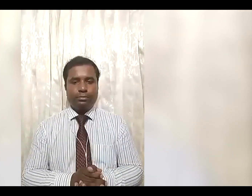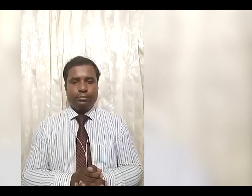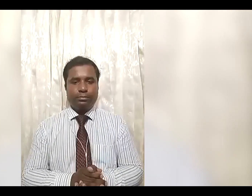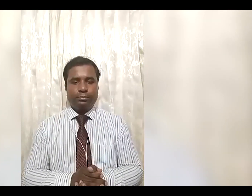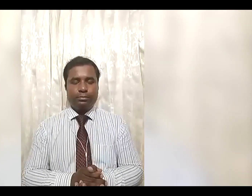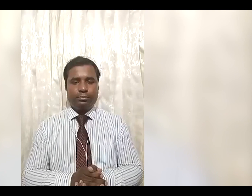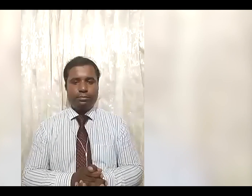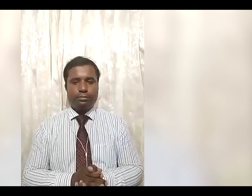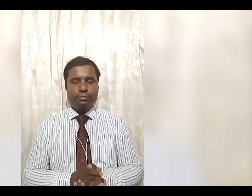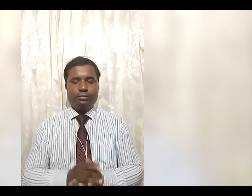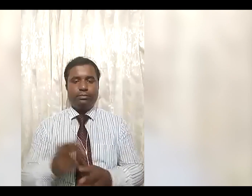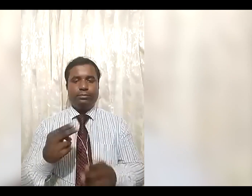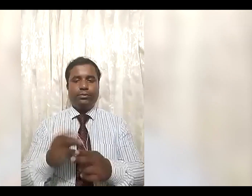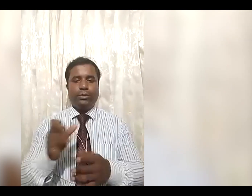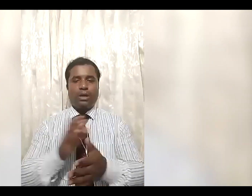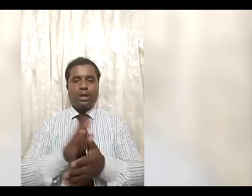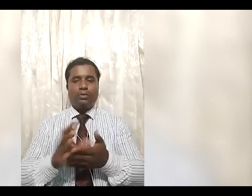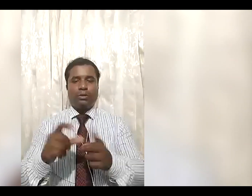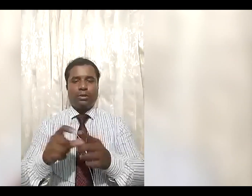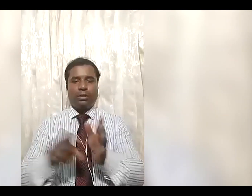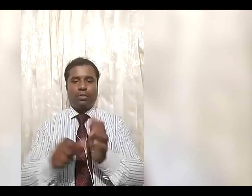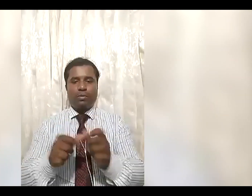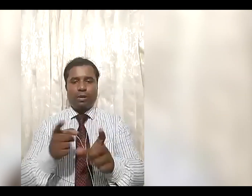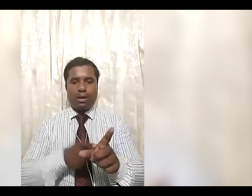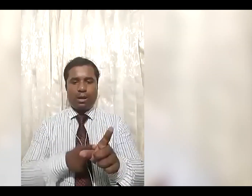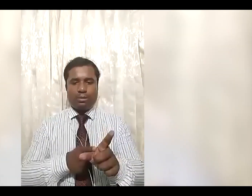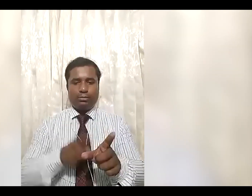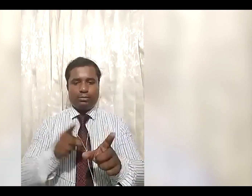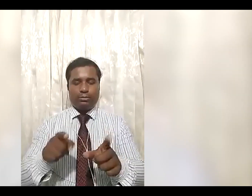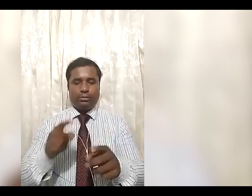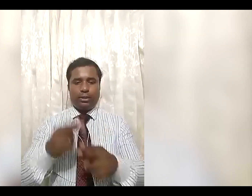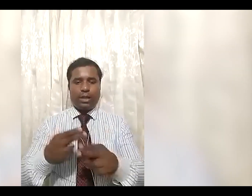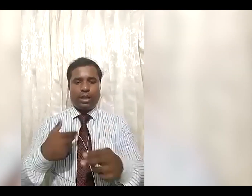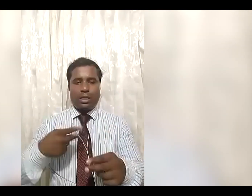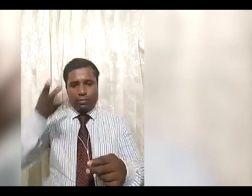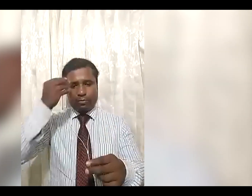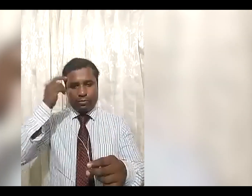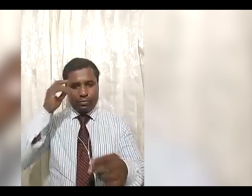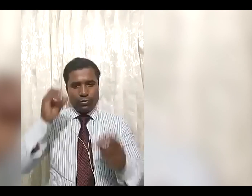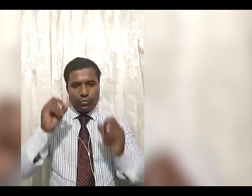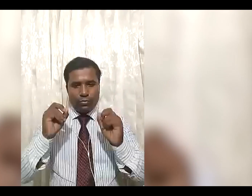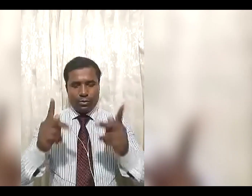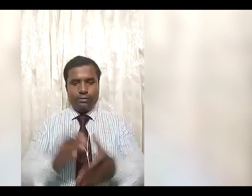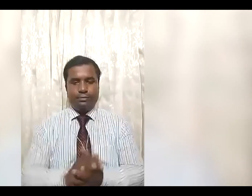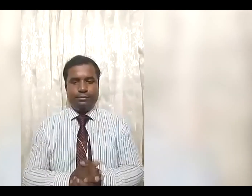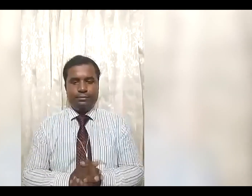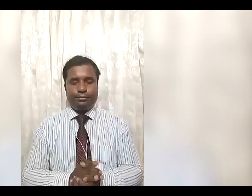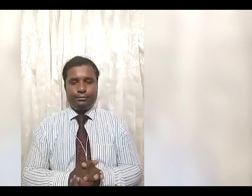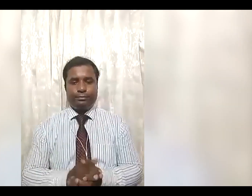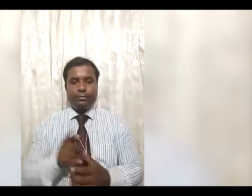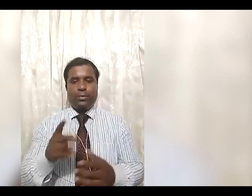Mr. Chowdhury. Yes, I can hear you, Josh. Thank you. Thank you. Thank you, Josh, for